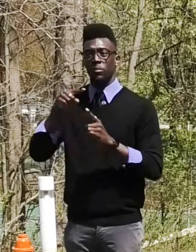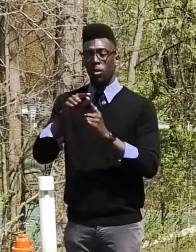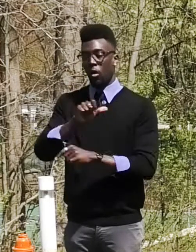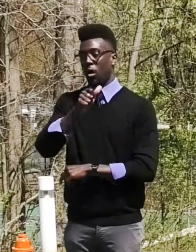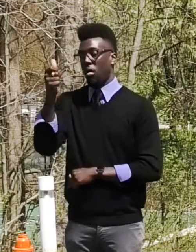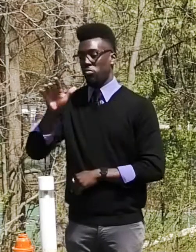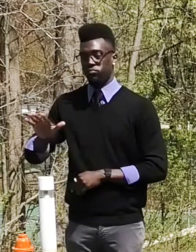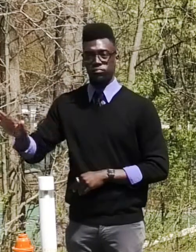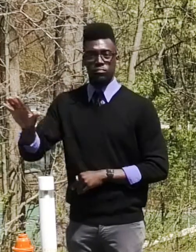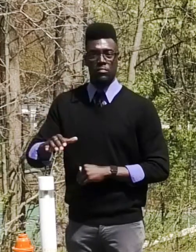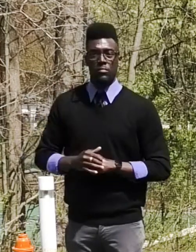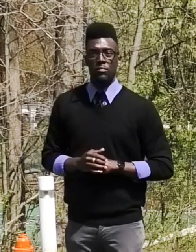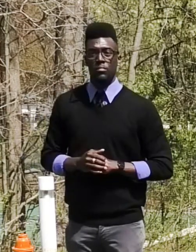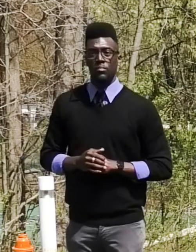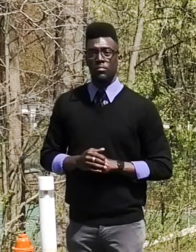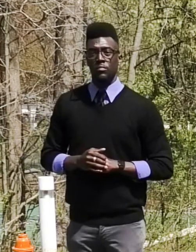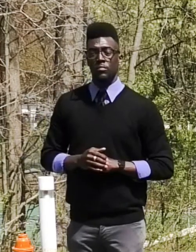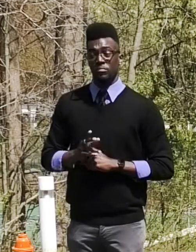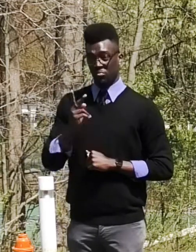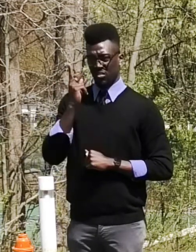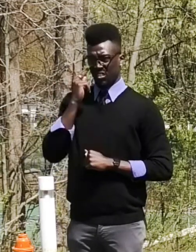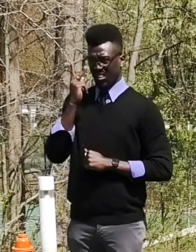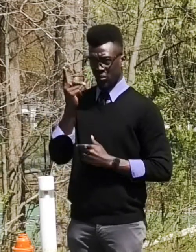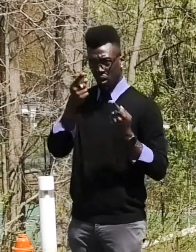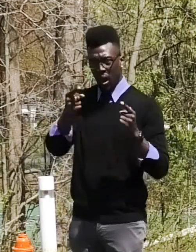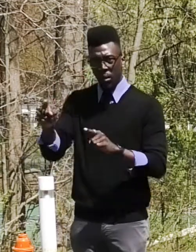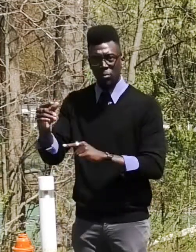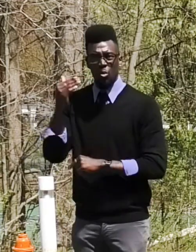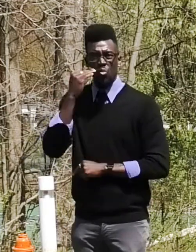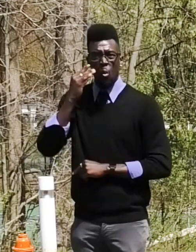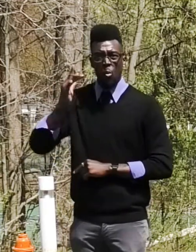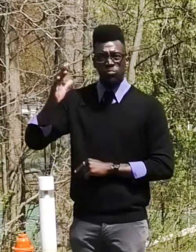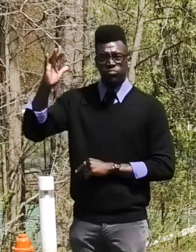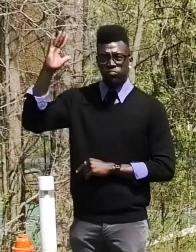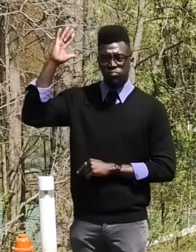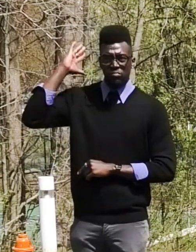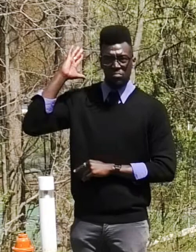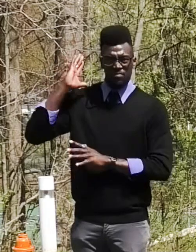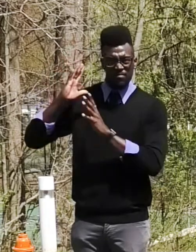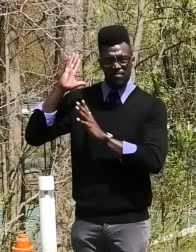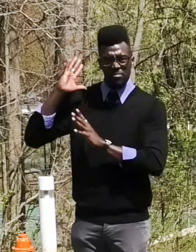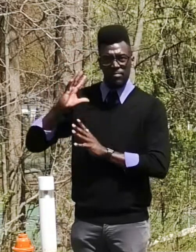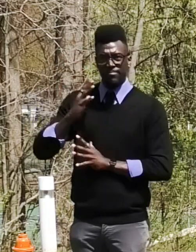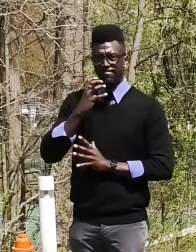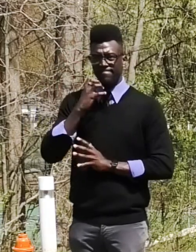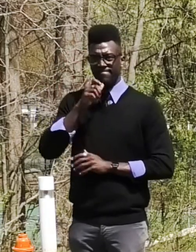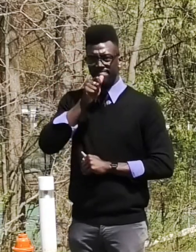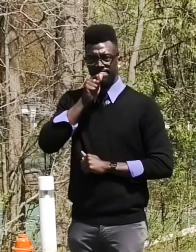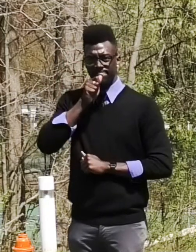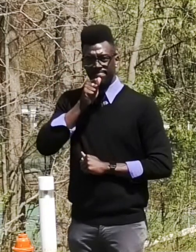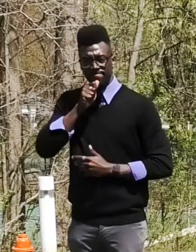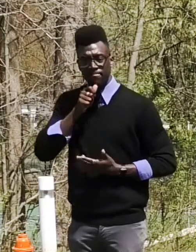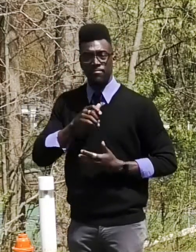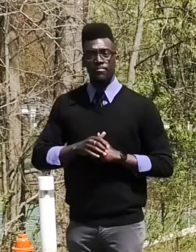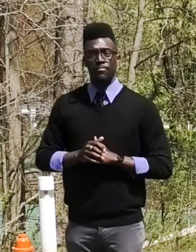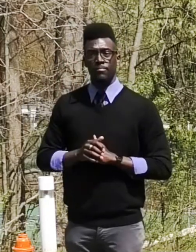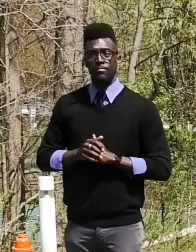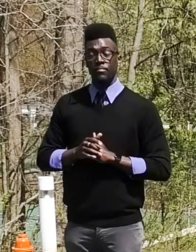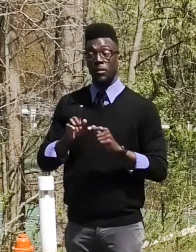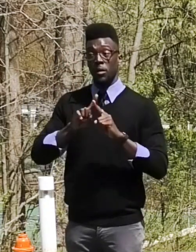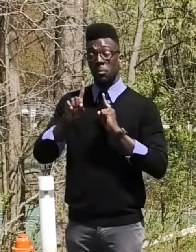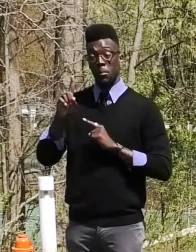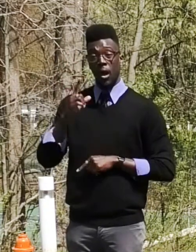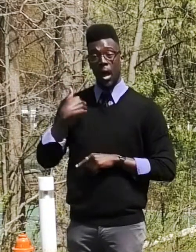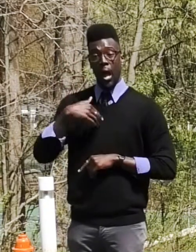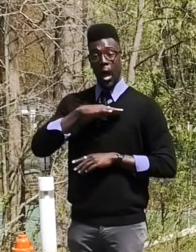else. See the horror of it, know that our ancestors endured it, but know that we have a role in transforming